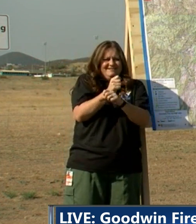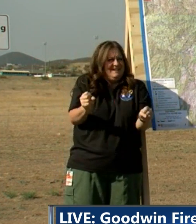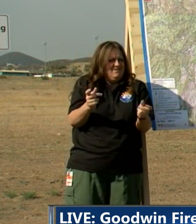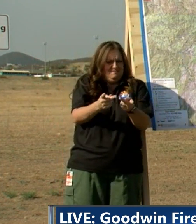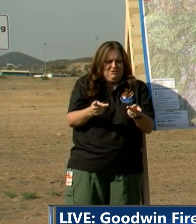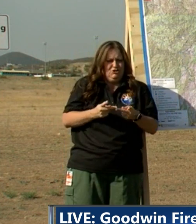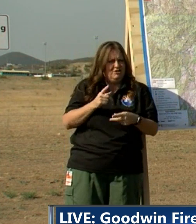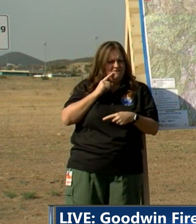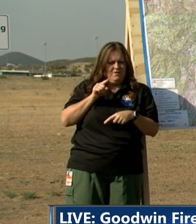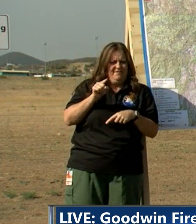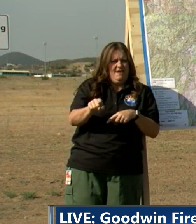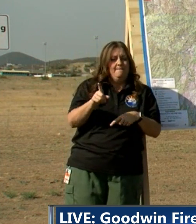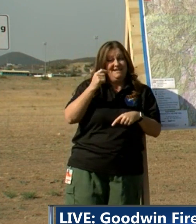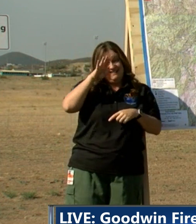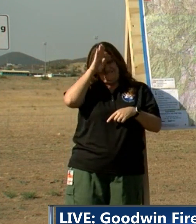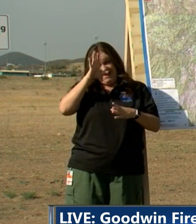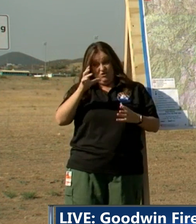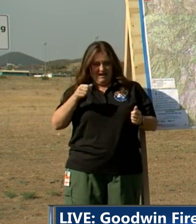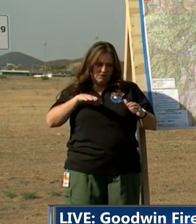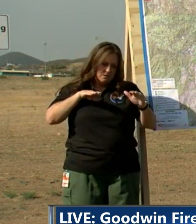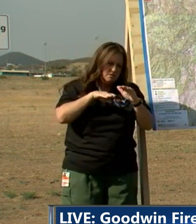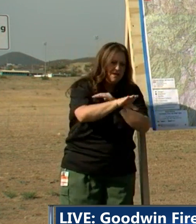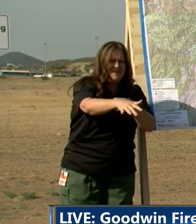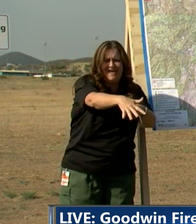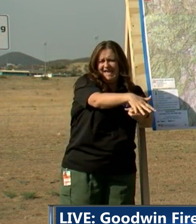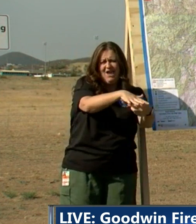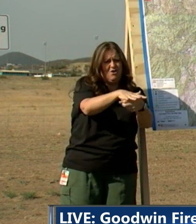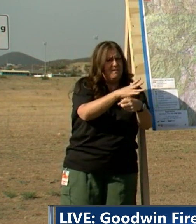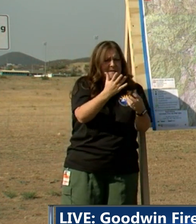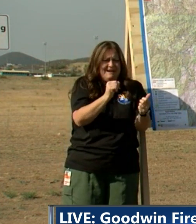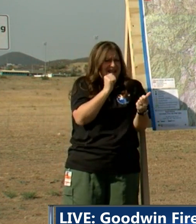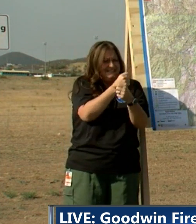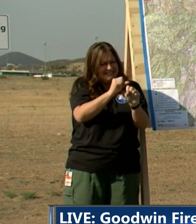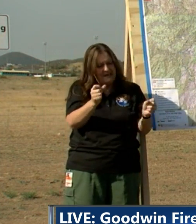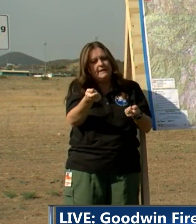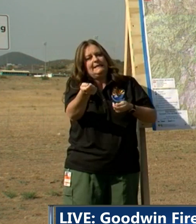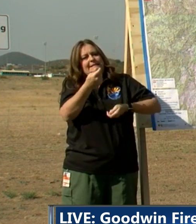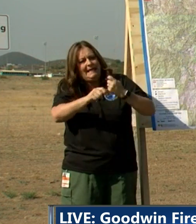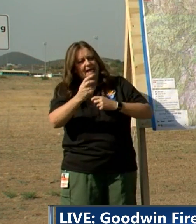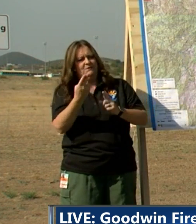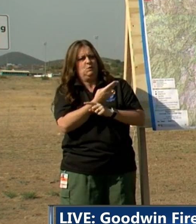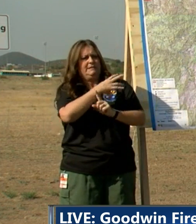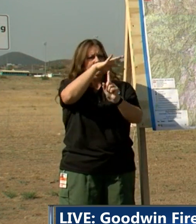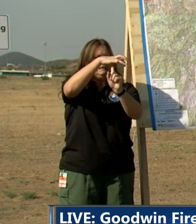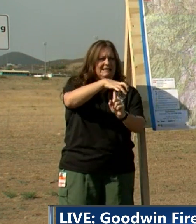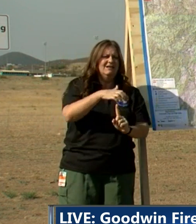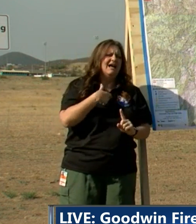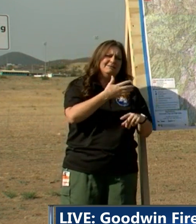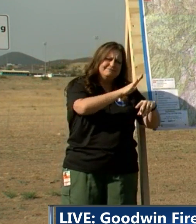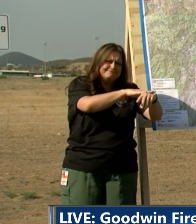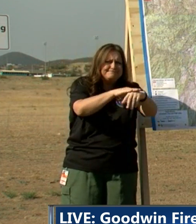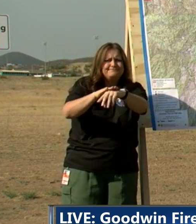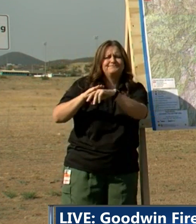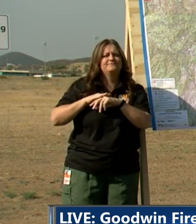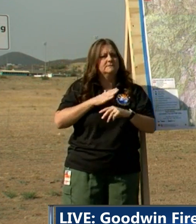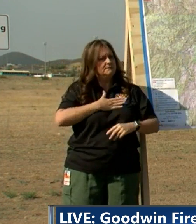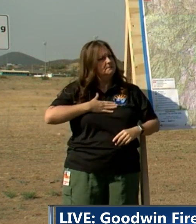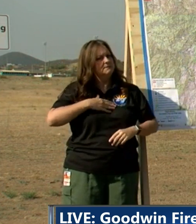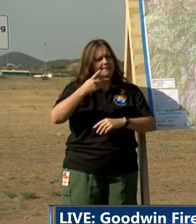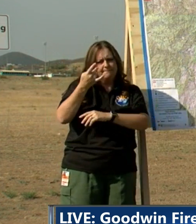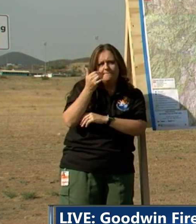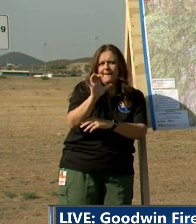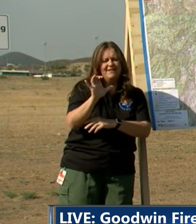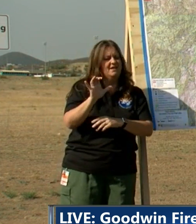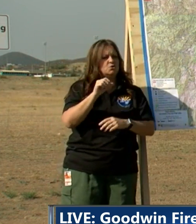into an area that is unsafe for them instead of using helicopters. So I just highly recommend that the public keep those drones